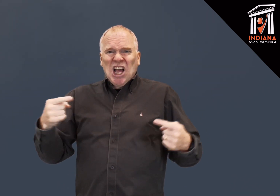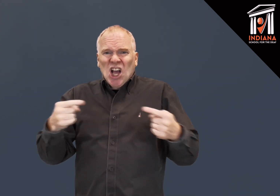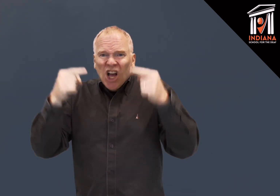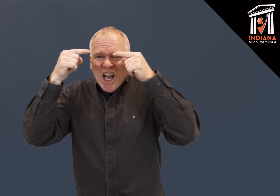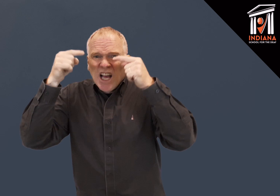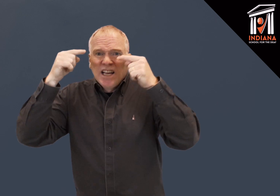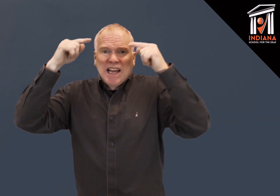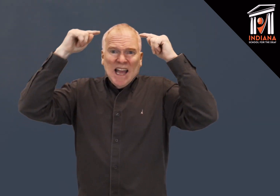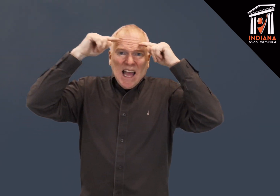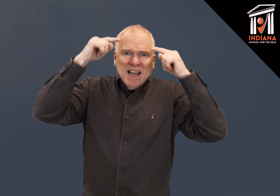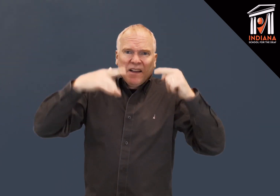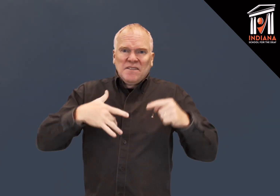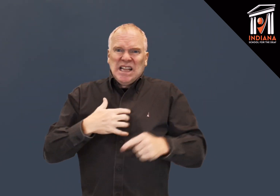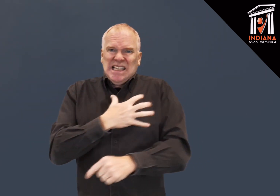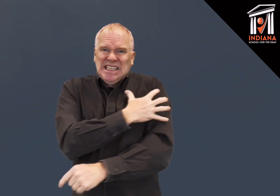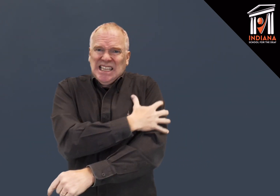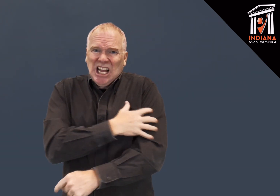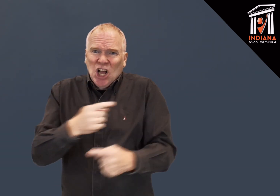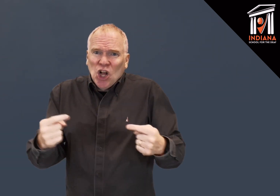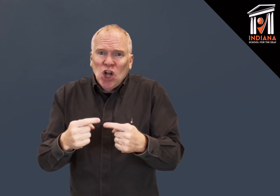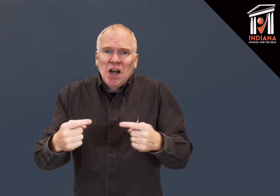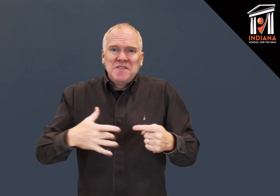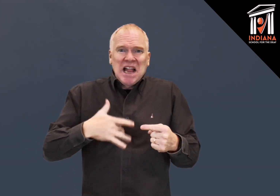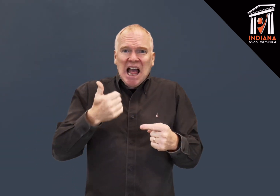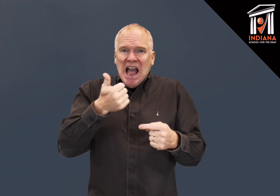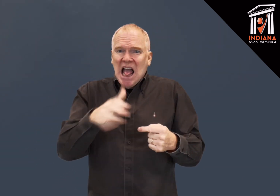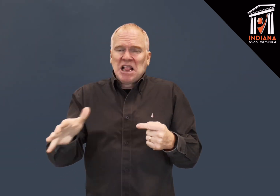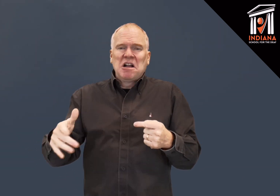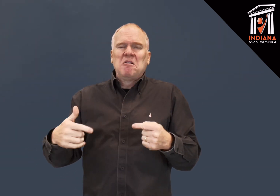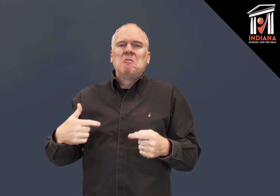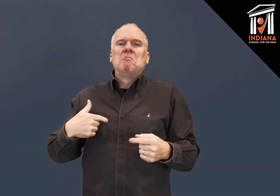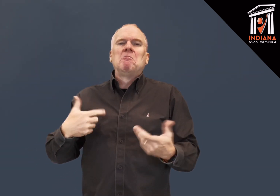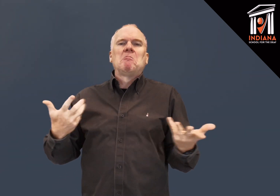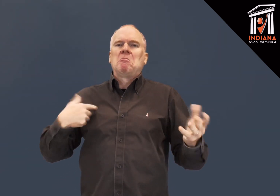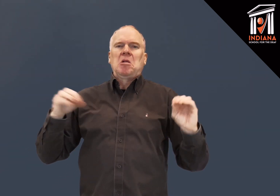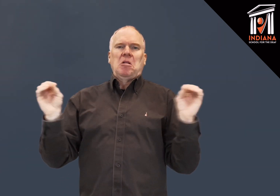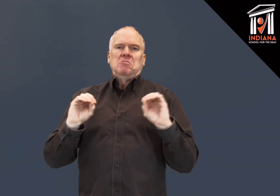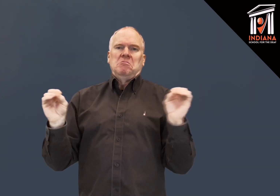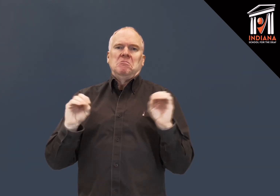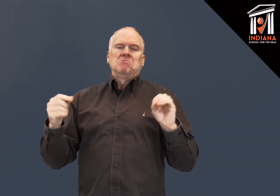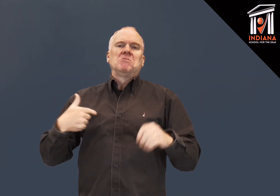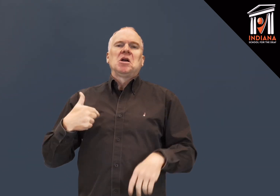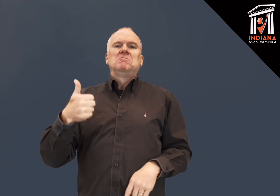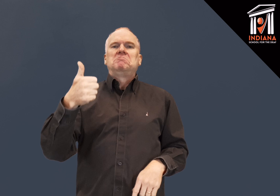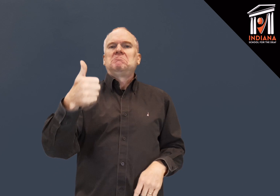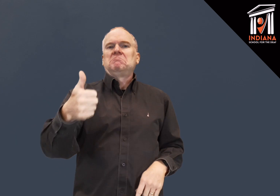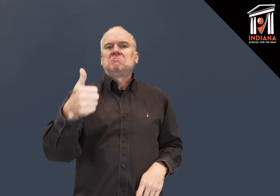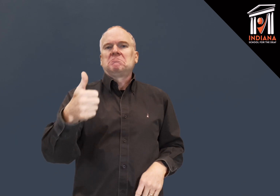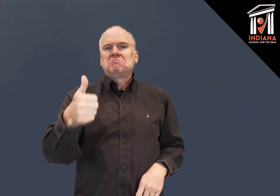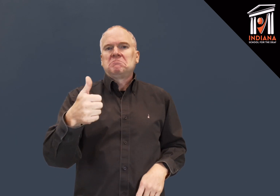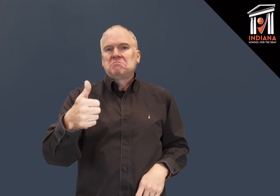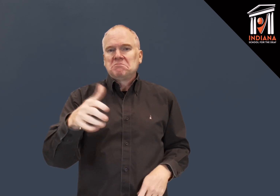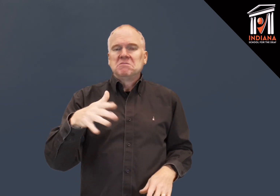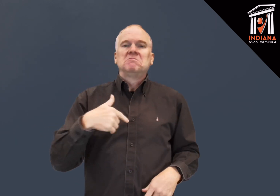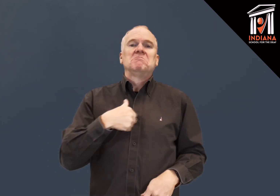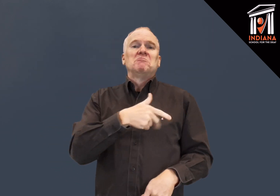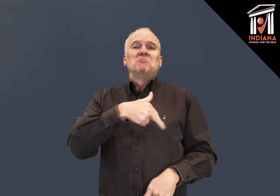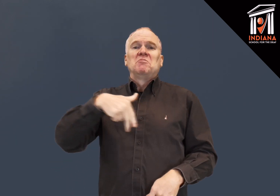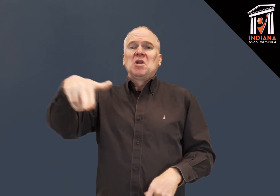one that told me, my wife told me, that right before you leave, they'll be asking, do you have a headache? Do you feel bad? Do you have any